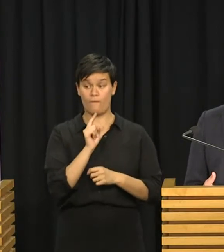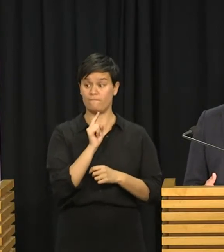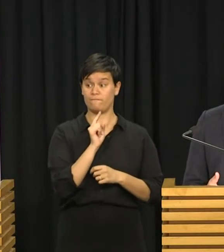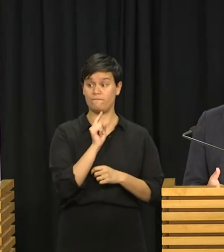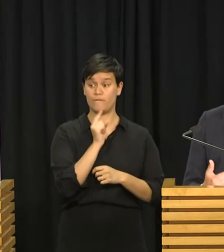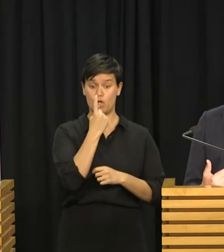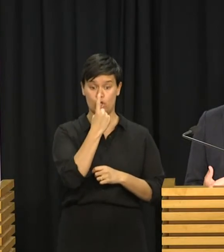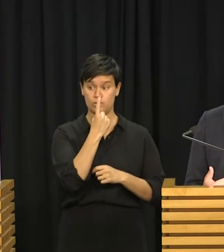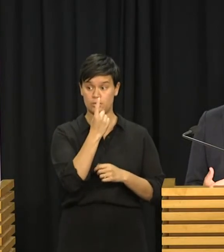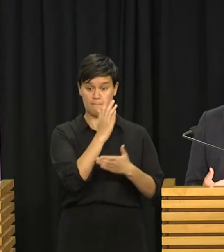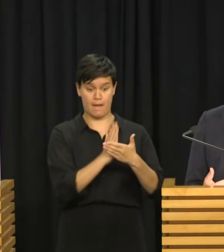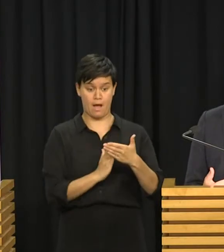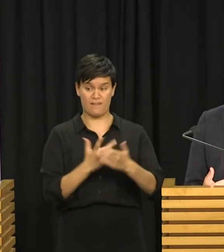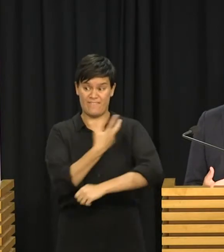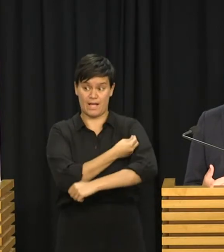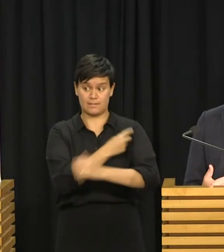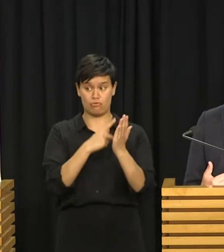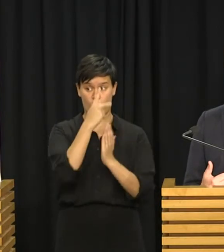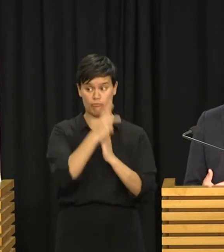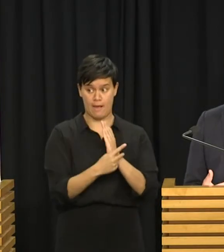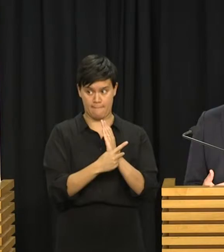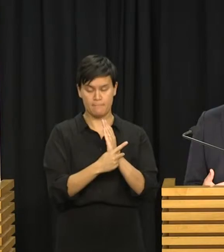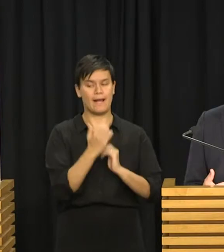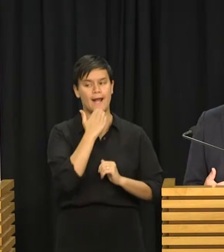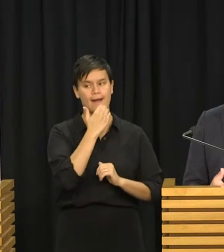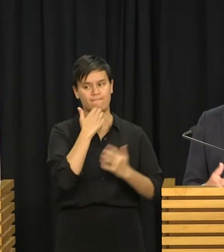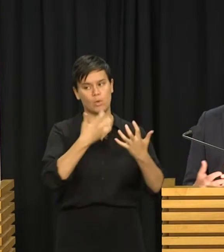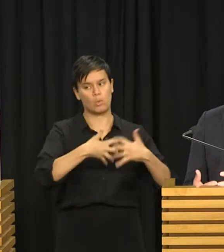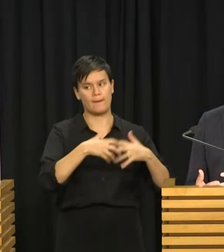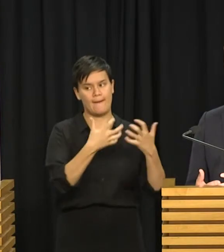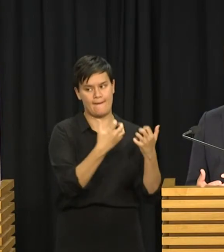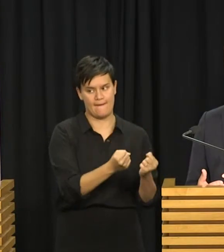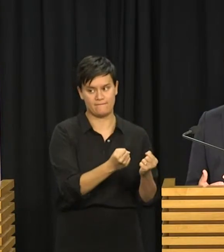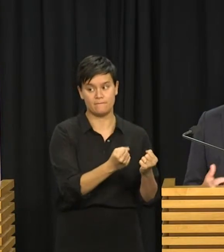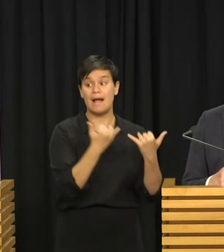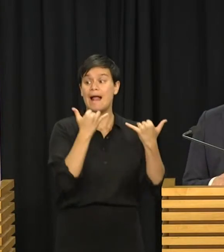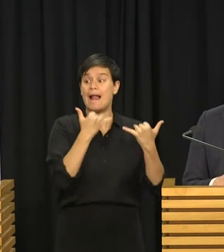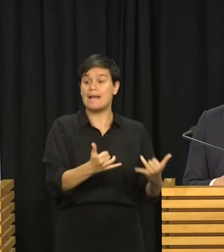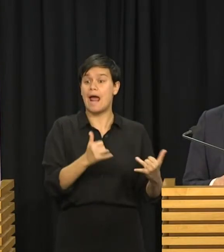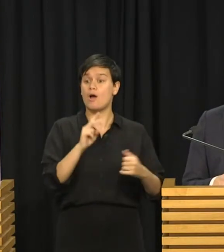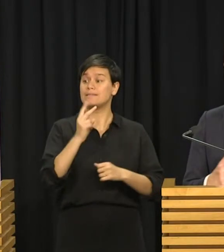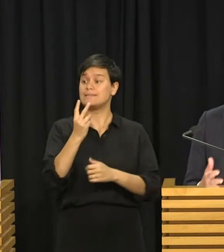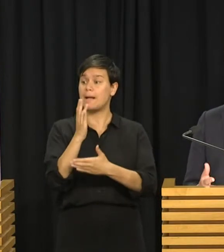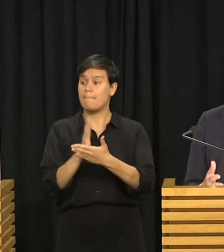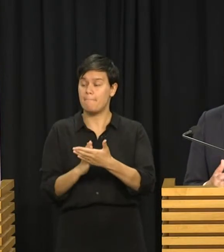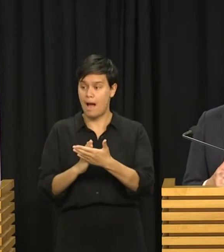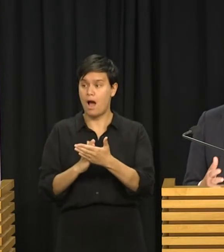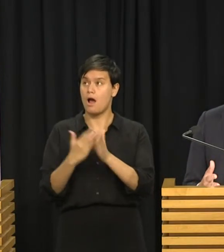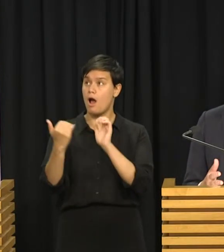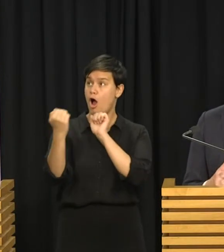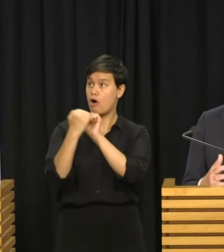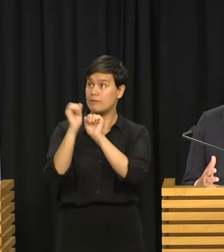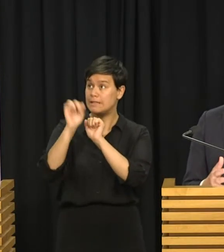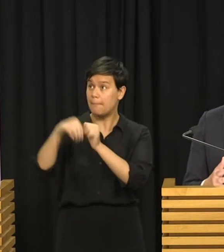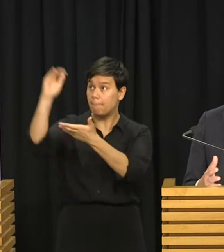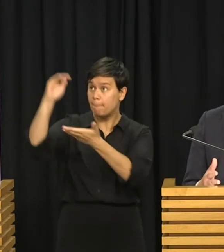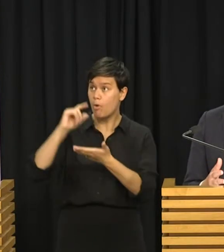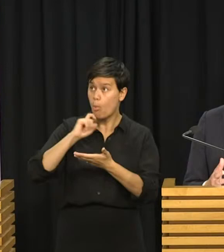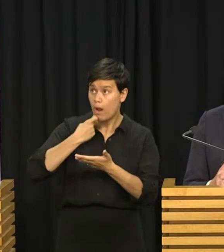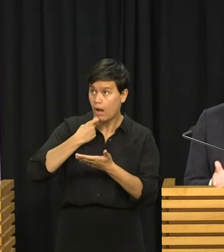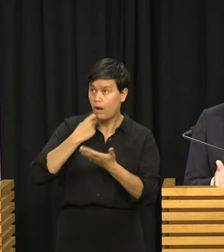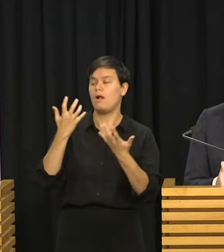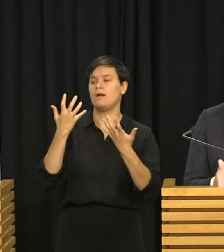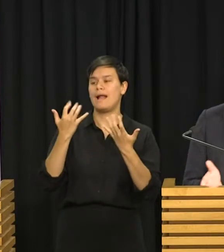campaign. Now that we've locked down the supply for the second half of the year, we're already out there in the market making sure that we